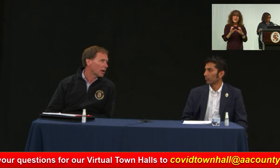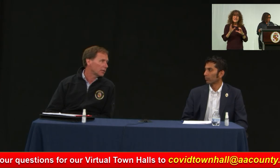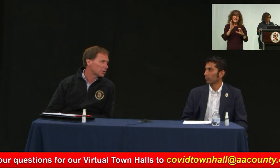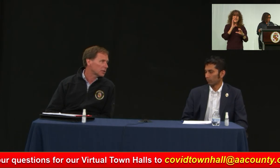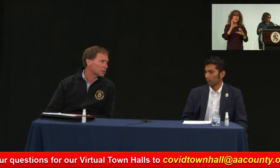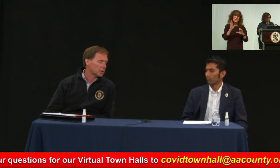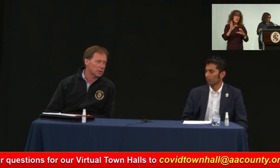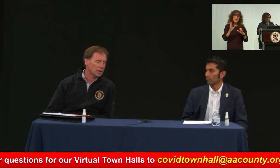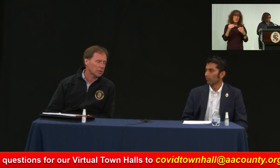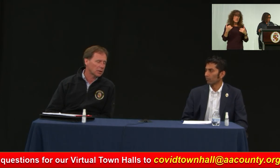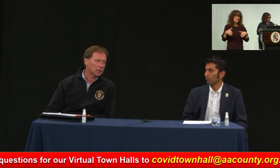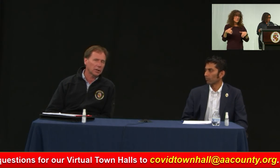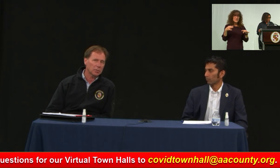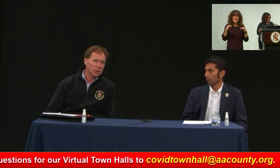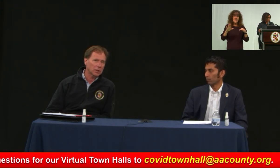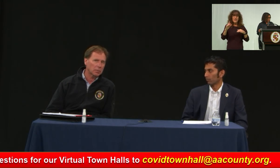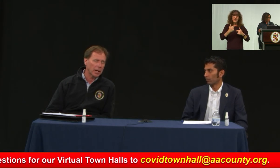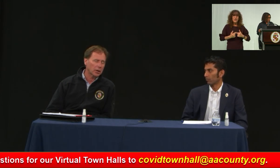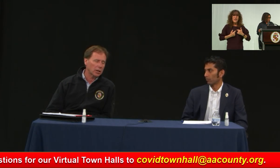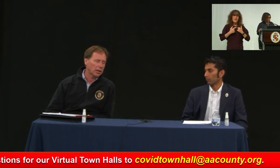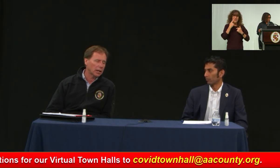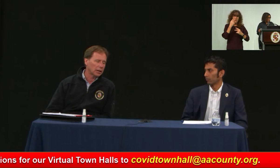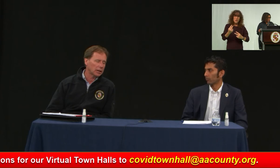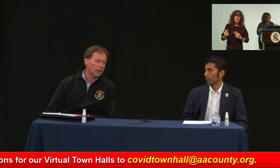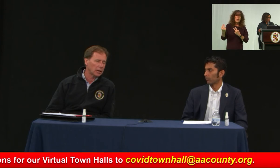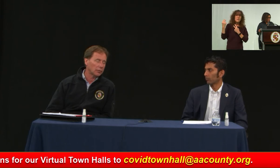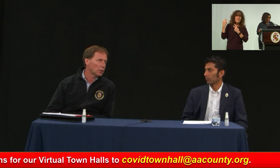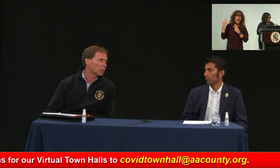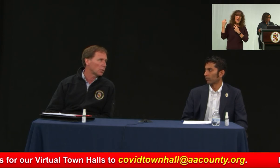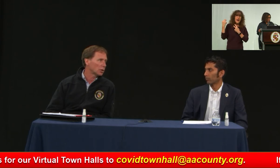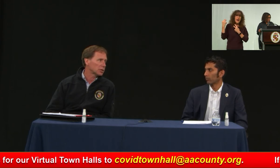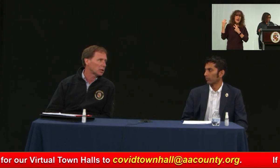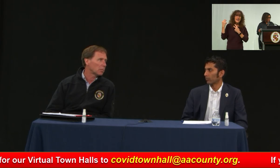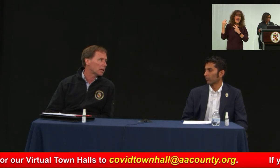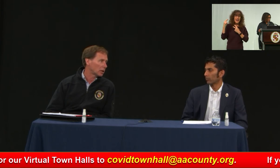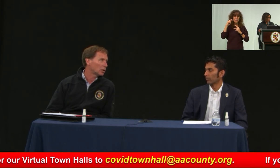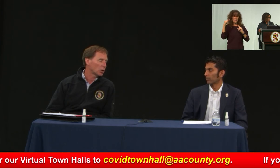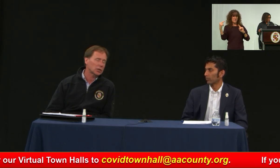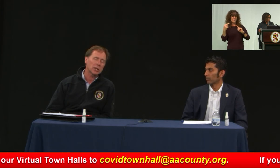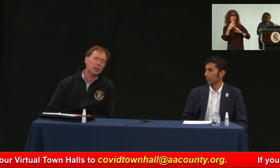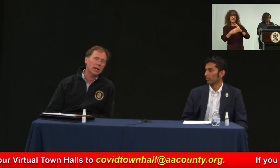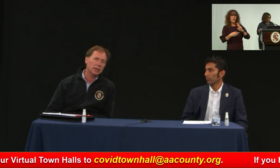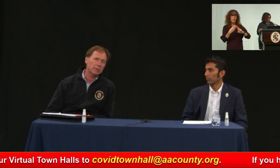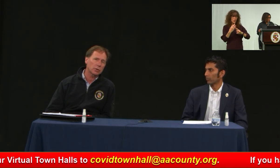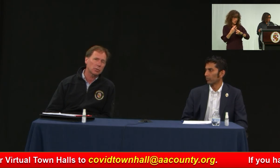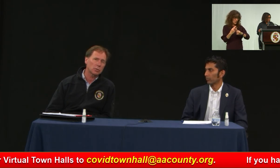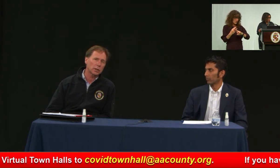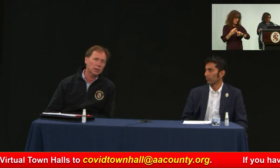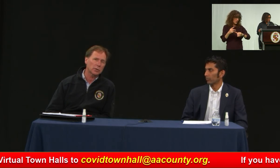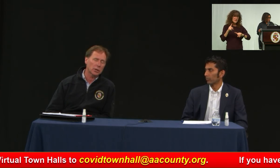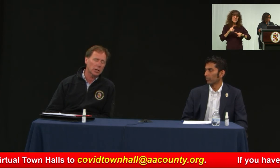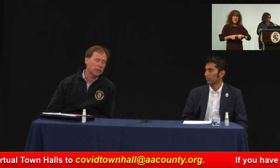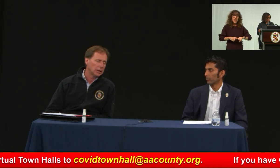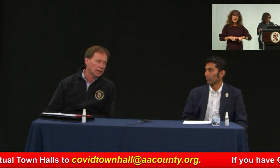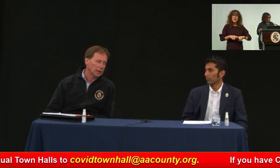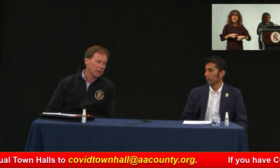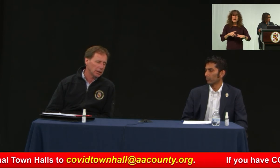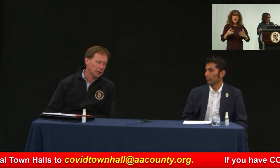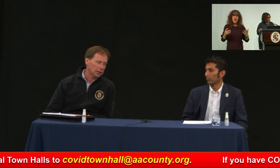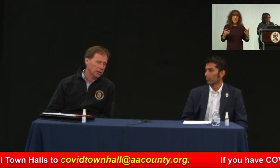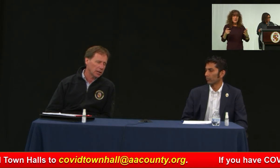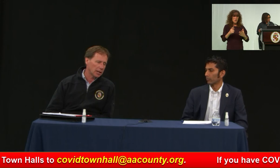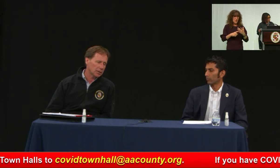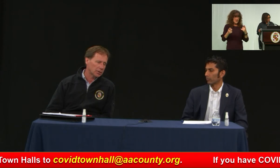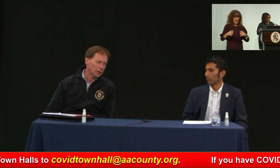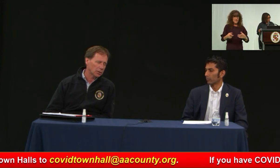define their lives. It's going to be something that they're going to be looking back on, and their view of the world is going to depend largely on how they view what goes on